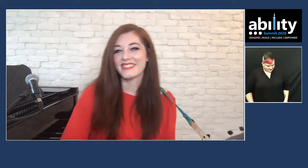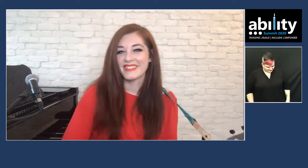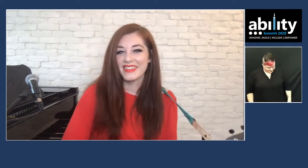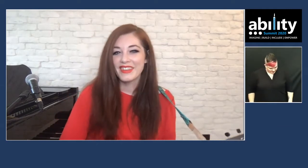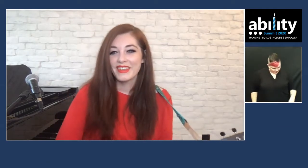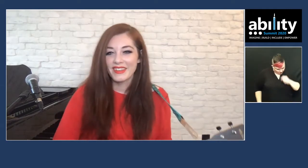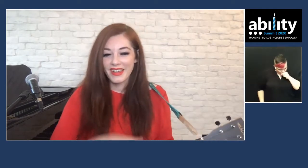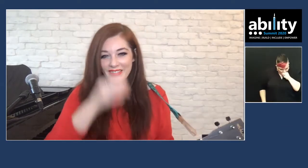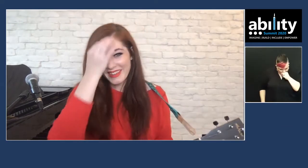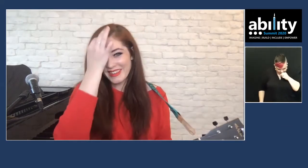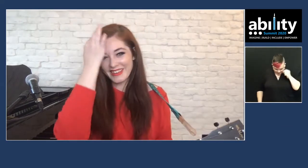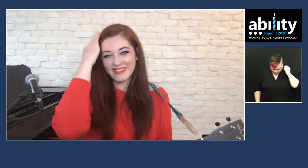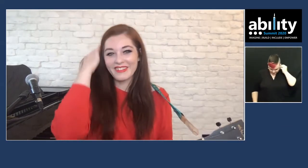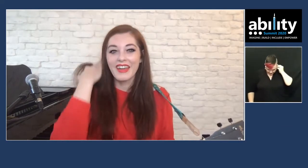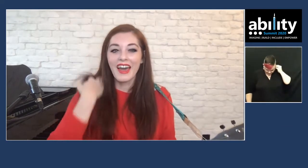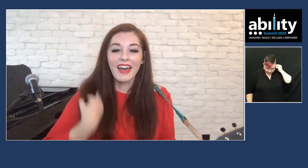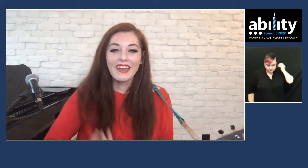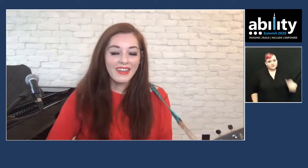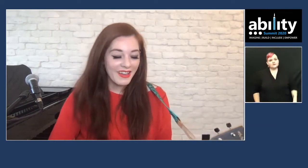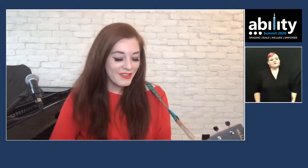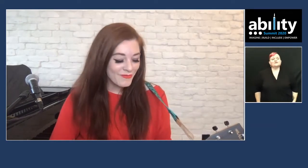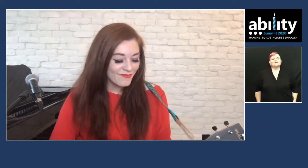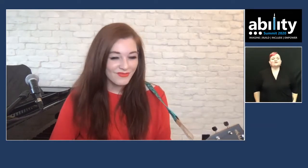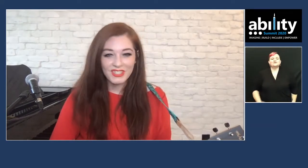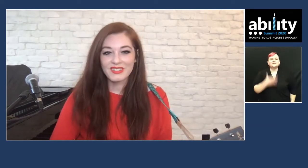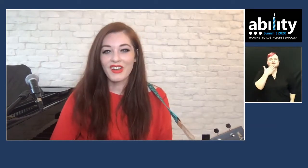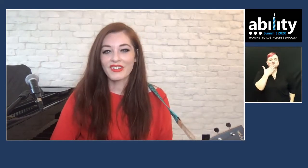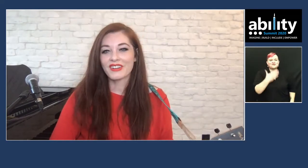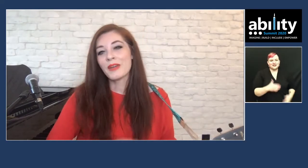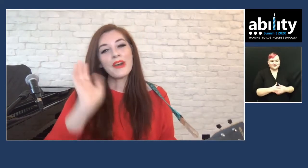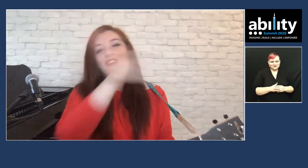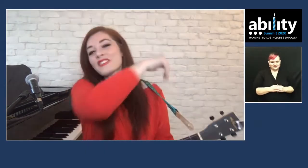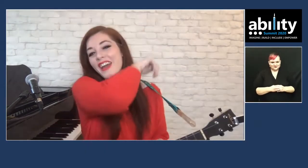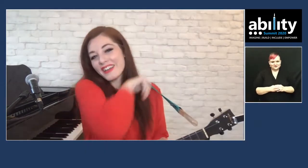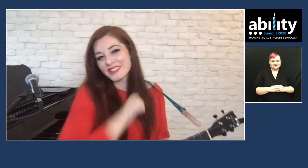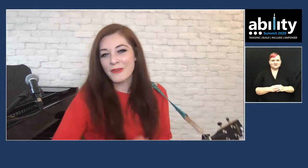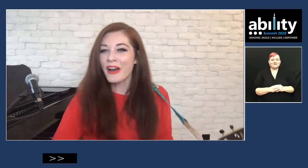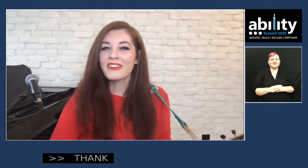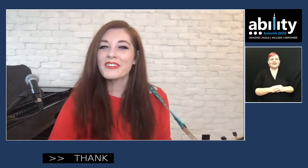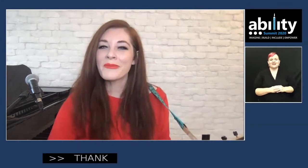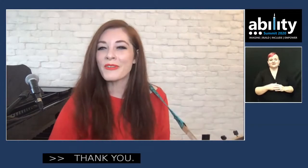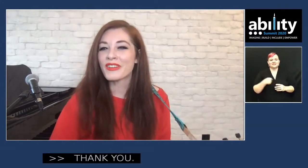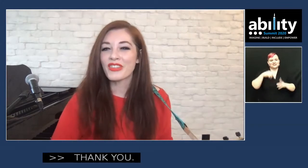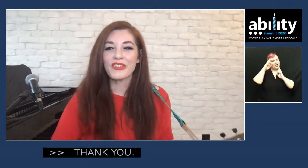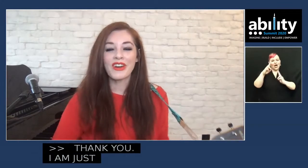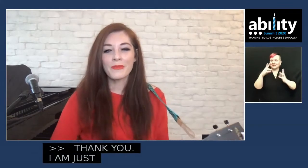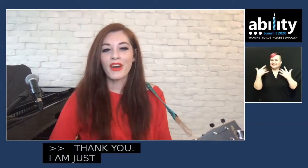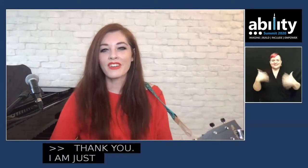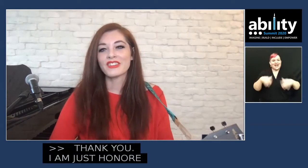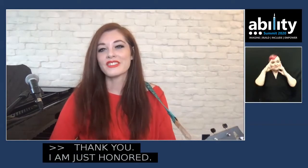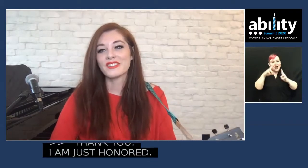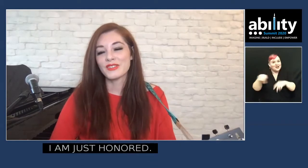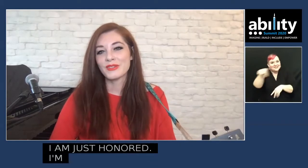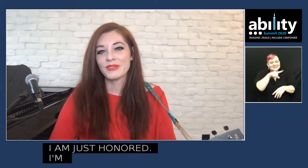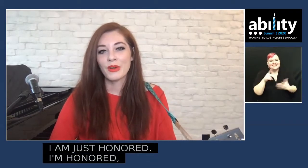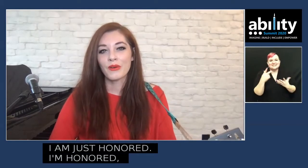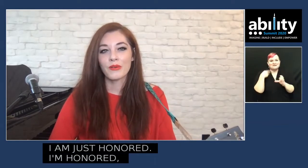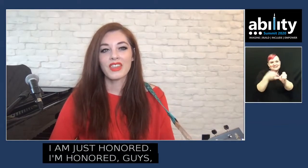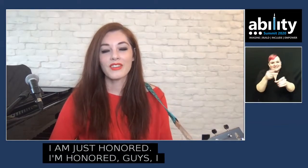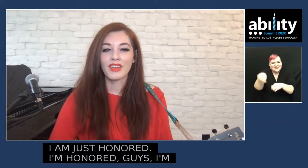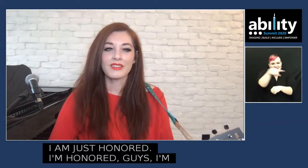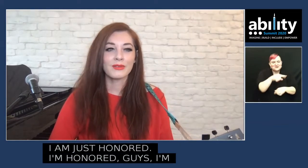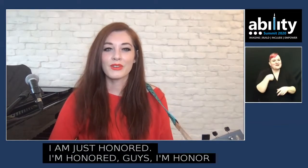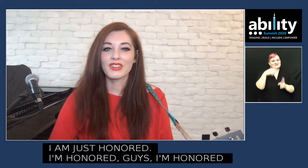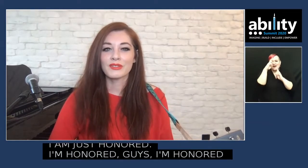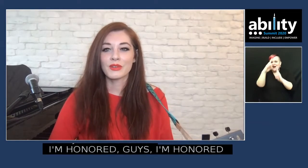Yeah. Thank you. I am just honored. I'm honored, guys. I'm honored to be with you. I'm honored to